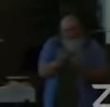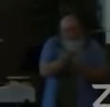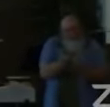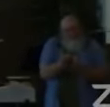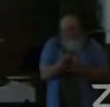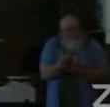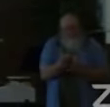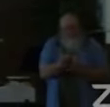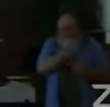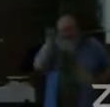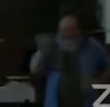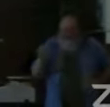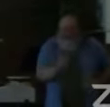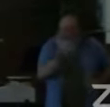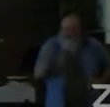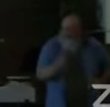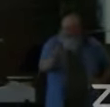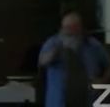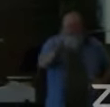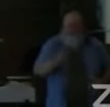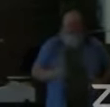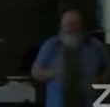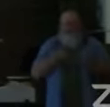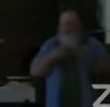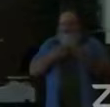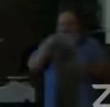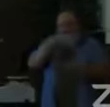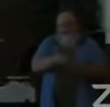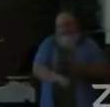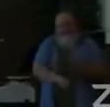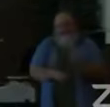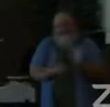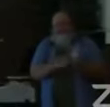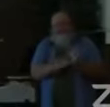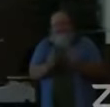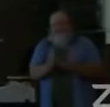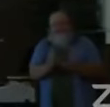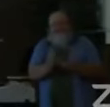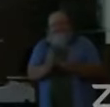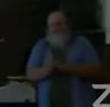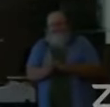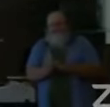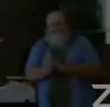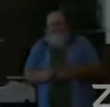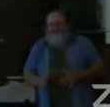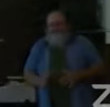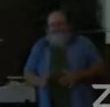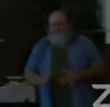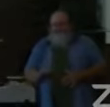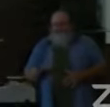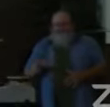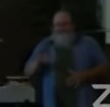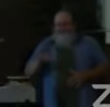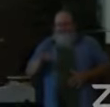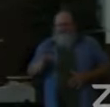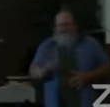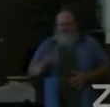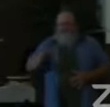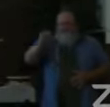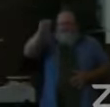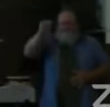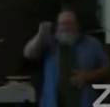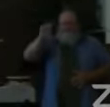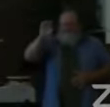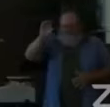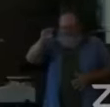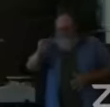A place where the temperature will be perfect. How many of you can't get the temperature right at your house right now? Anybody? Anybody turn the air on, then the